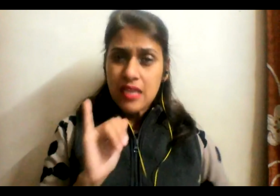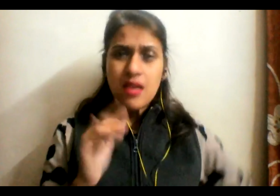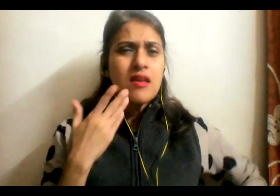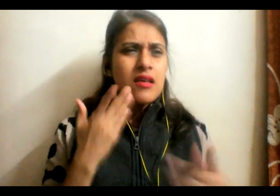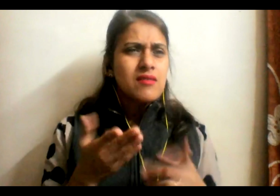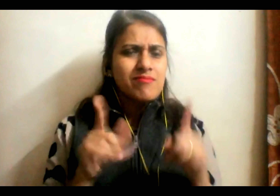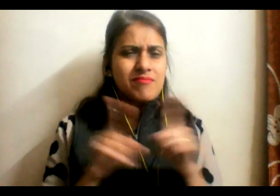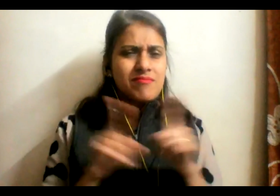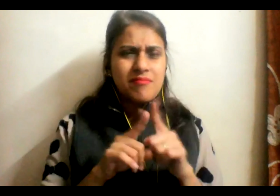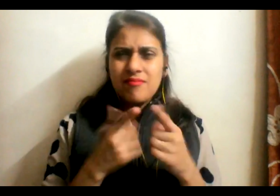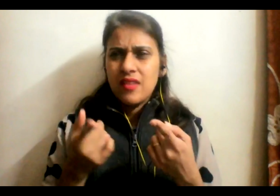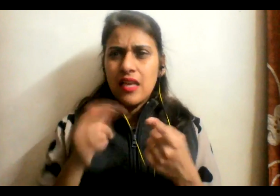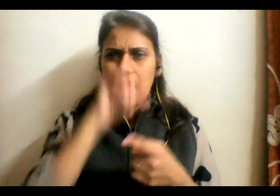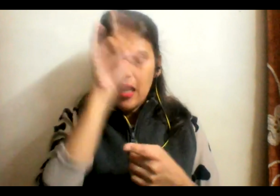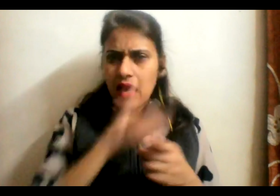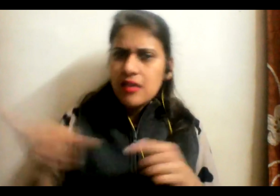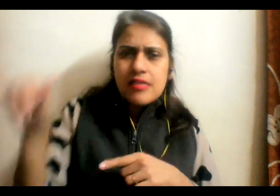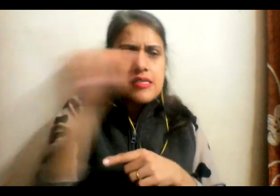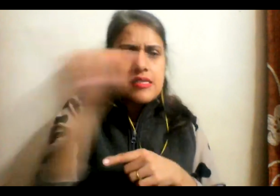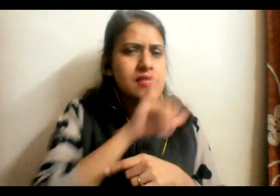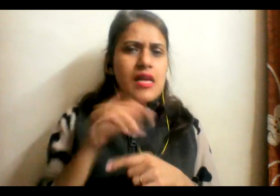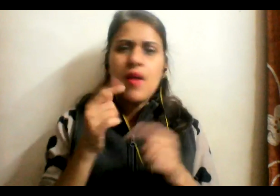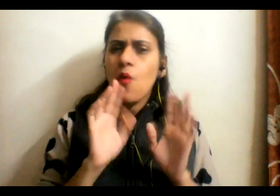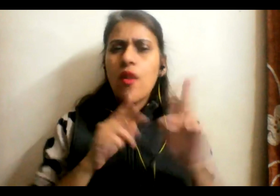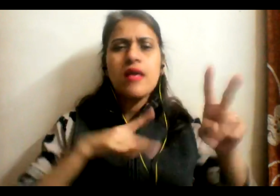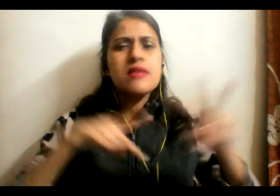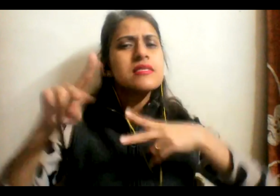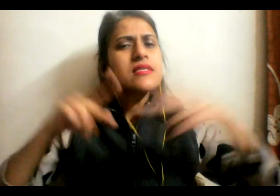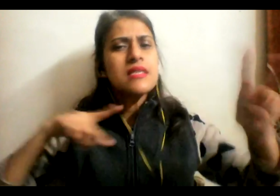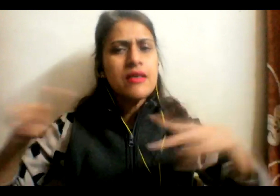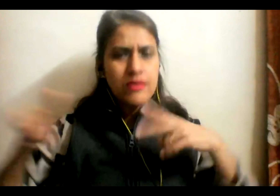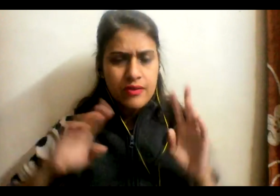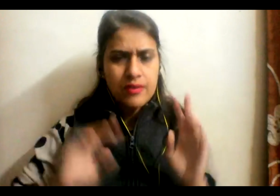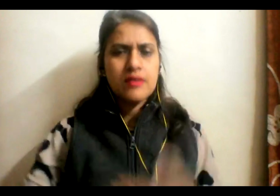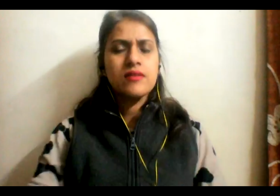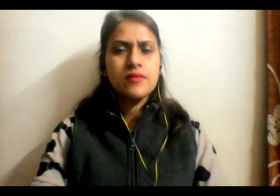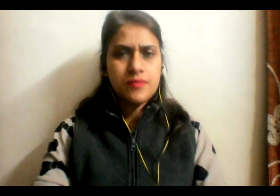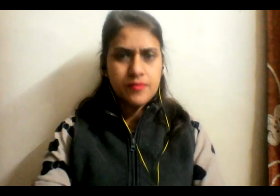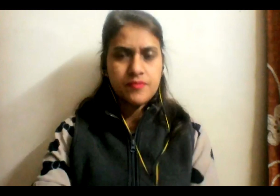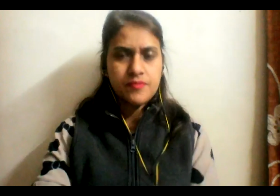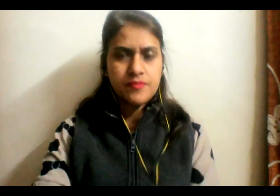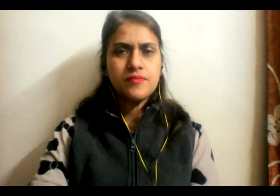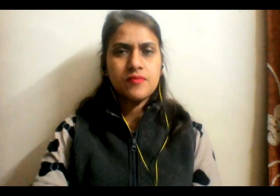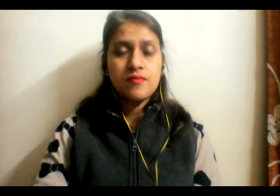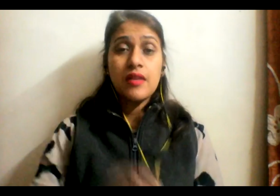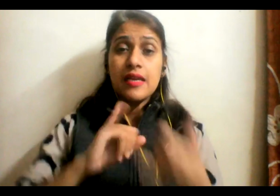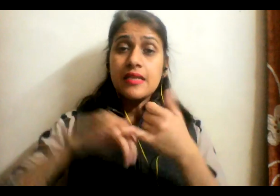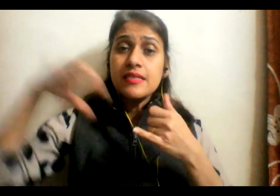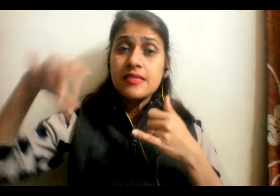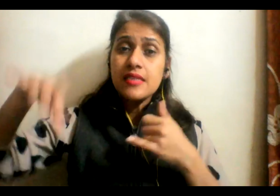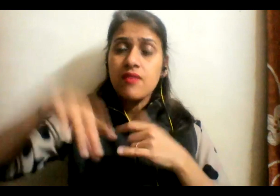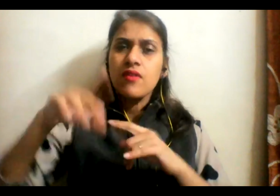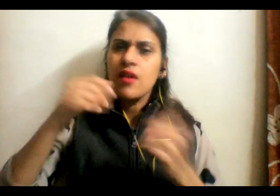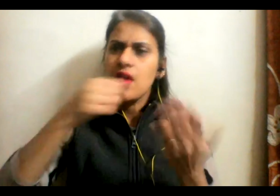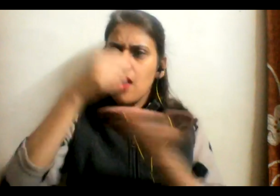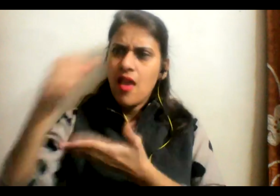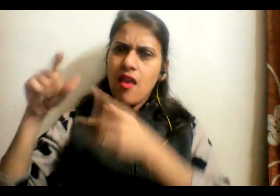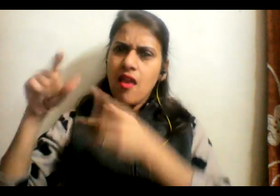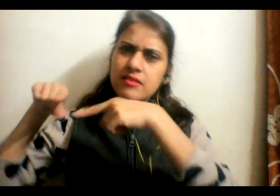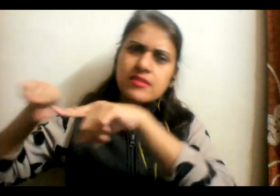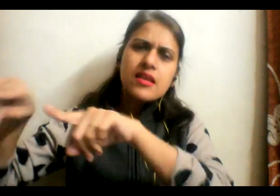in the country that perhaps needs a review, and so that states are doing sufficient for persons with